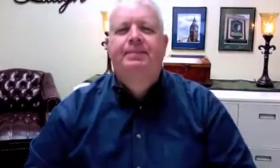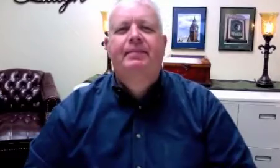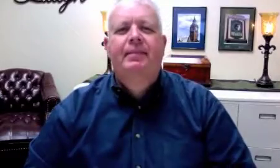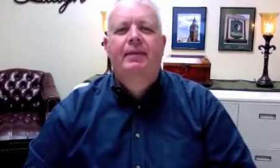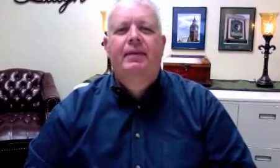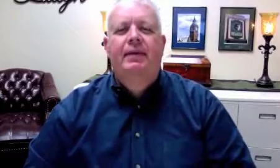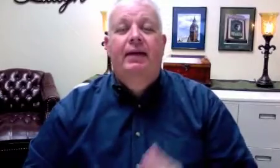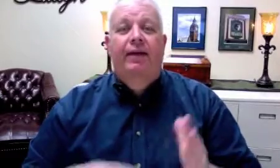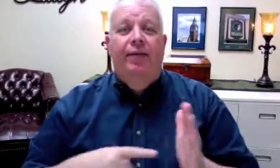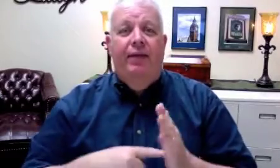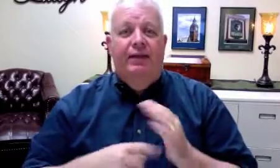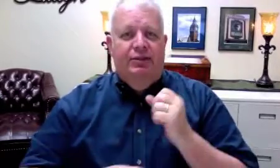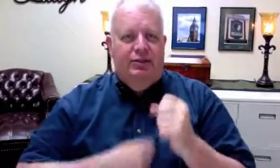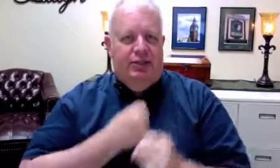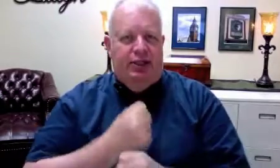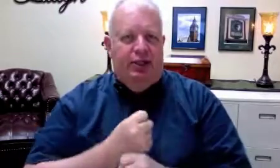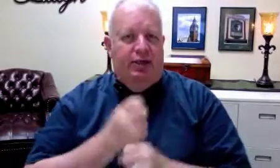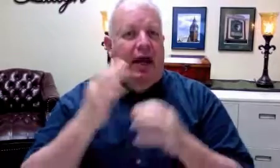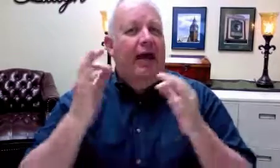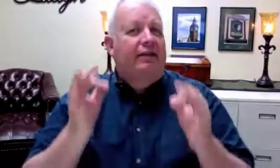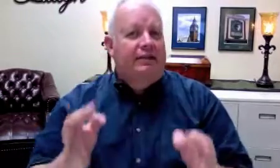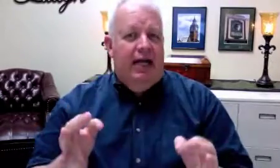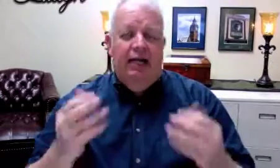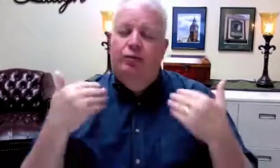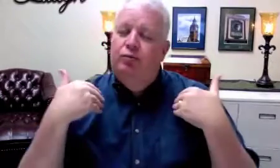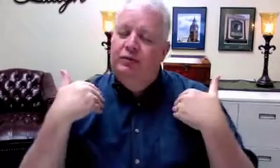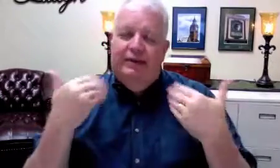This year, I have decided to take the plunge.